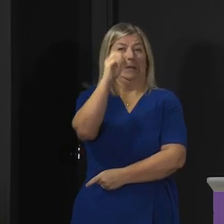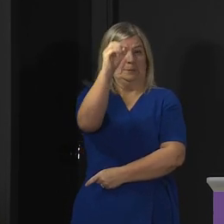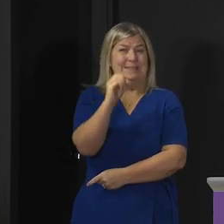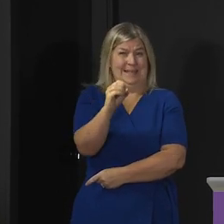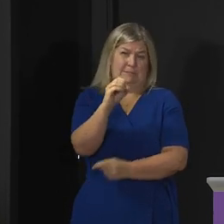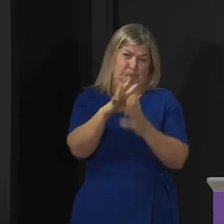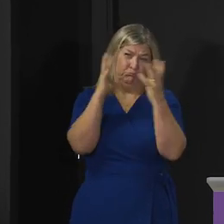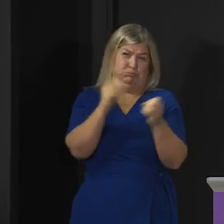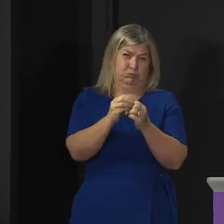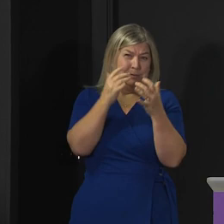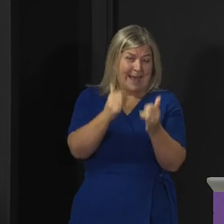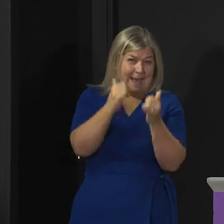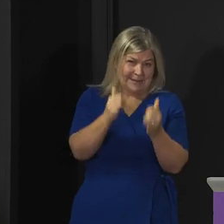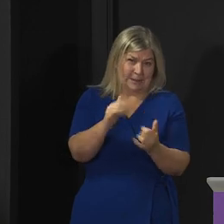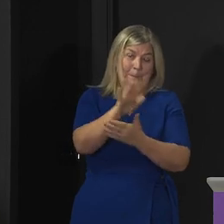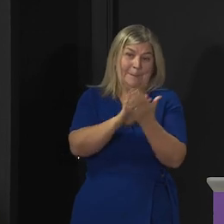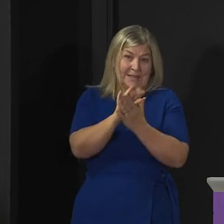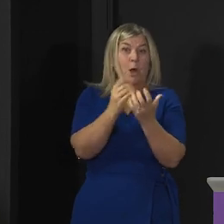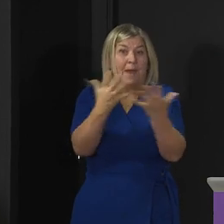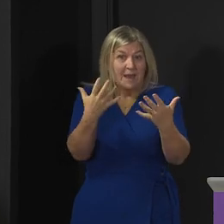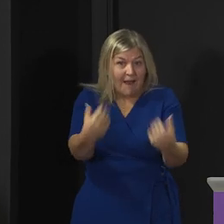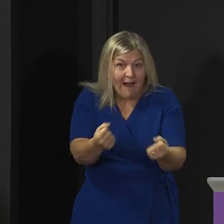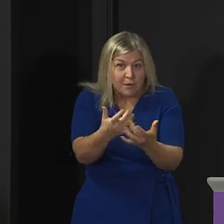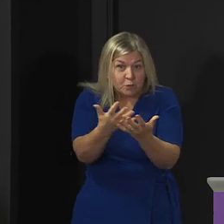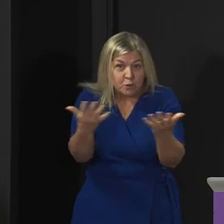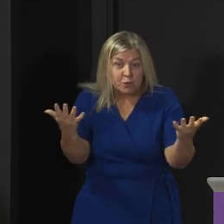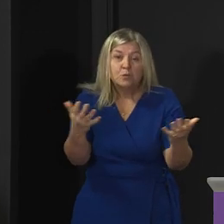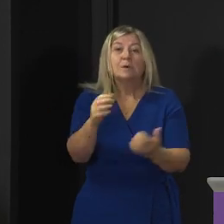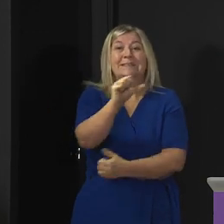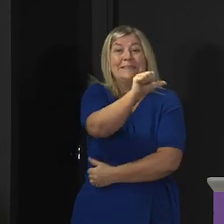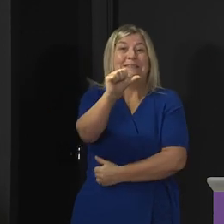tests and takes the total number of confirmed cases in Scotland now to